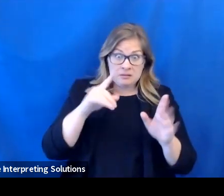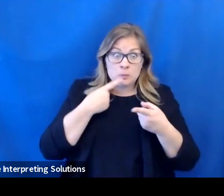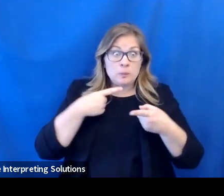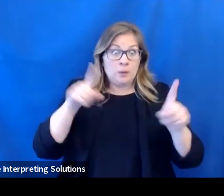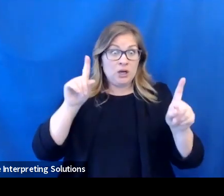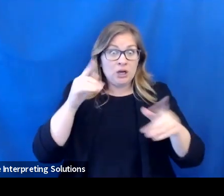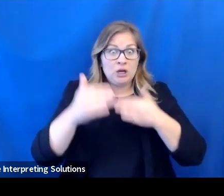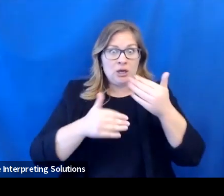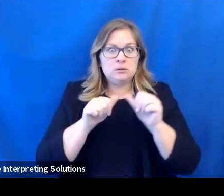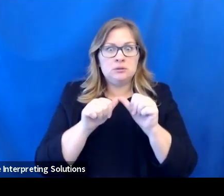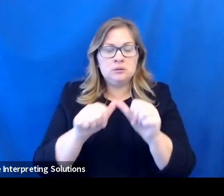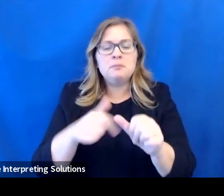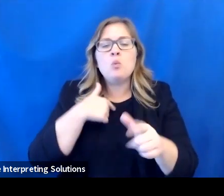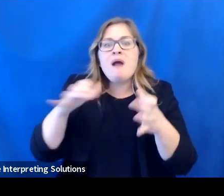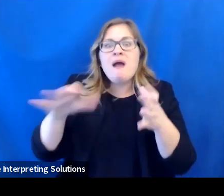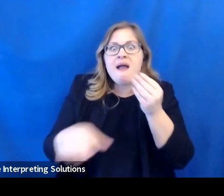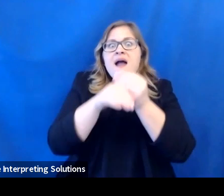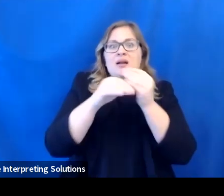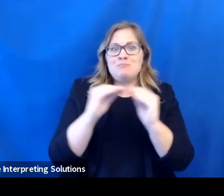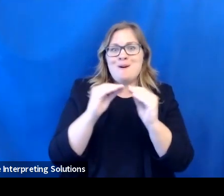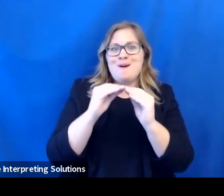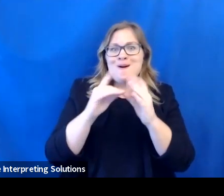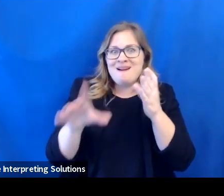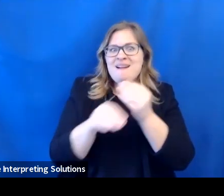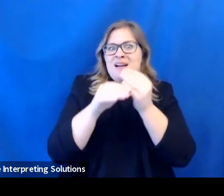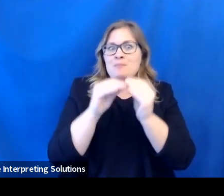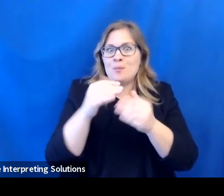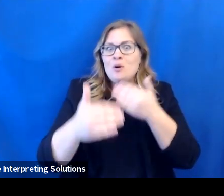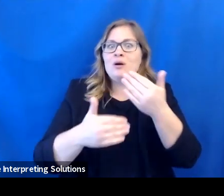work to that, and that might be a